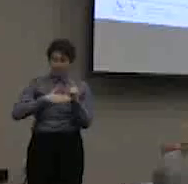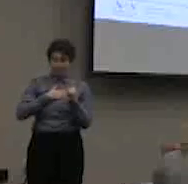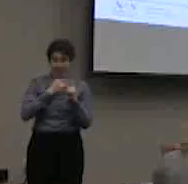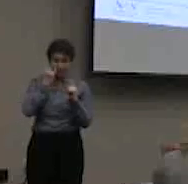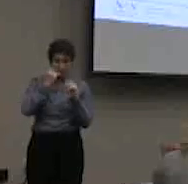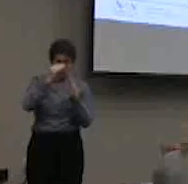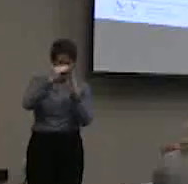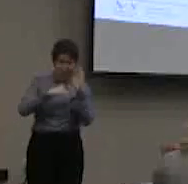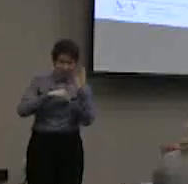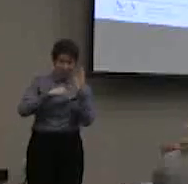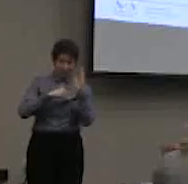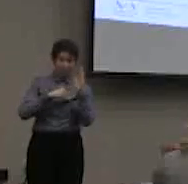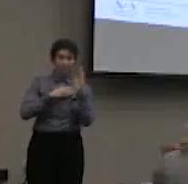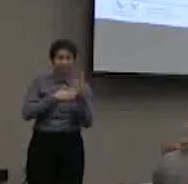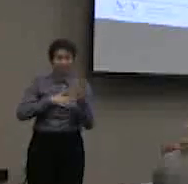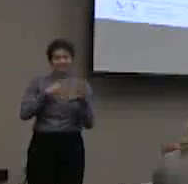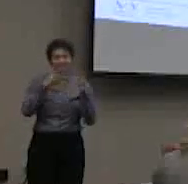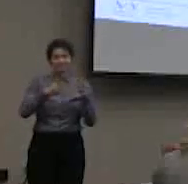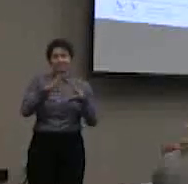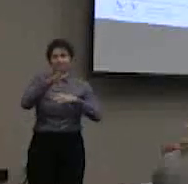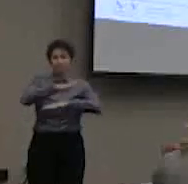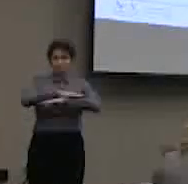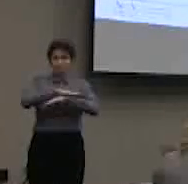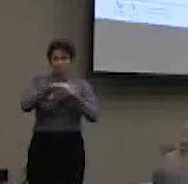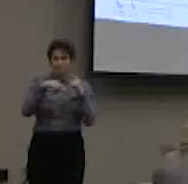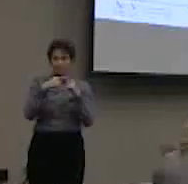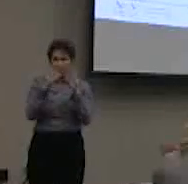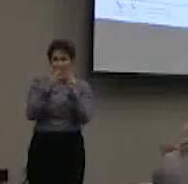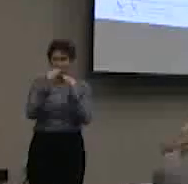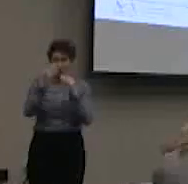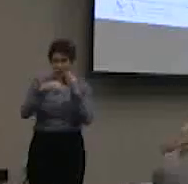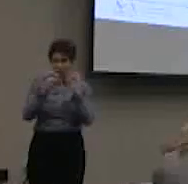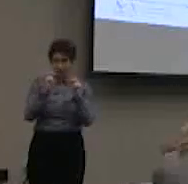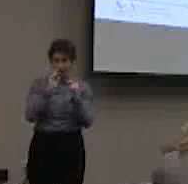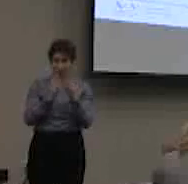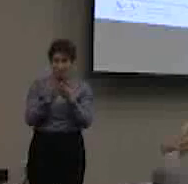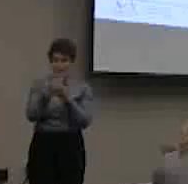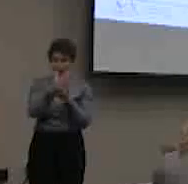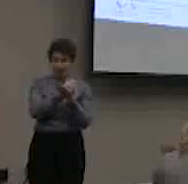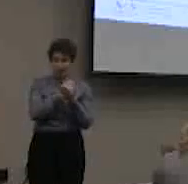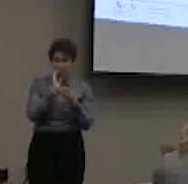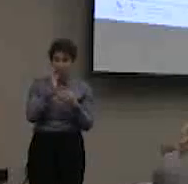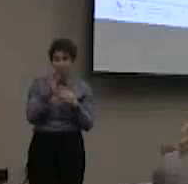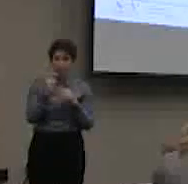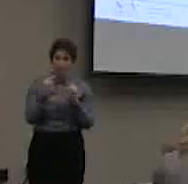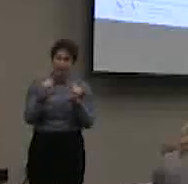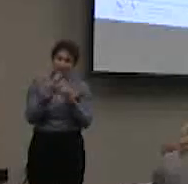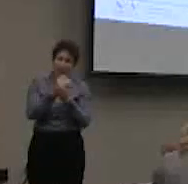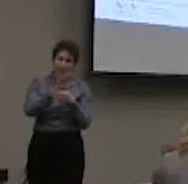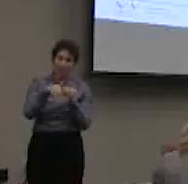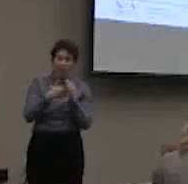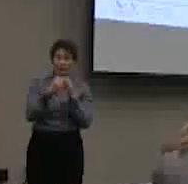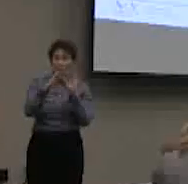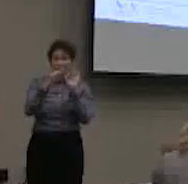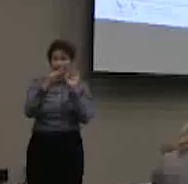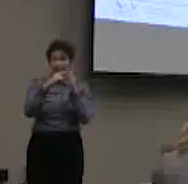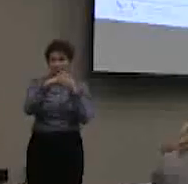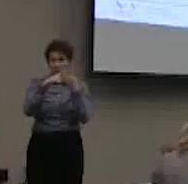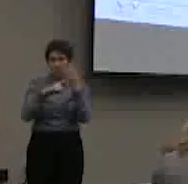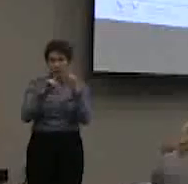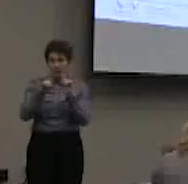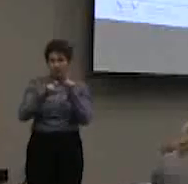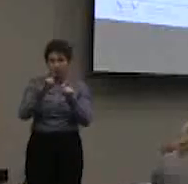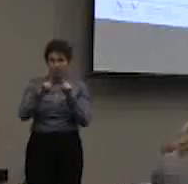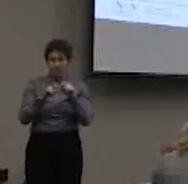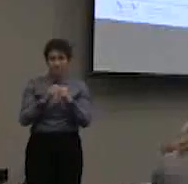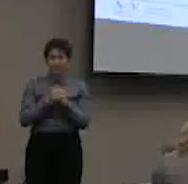your table at the end of this meeting. We're going to collect those, so we gather your input on those questions. Also want to thank